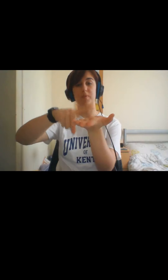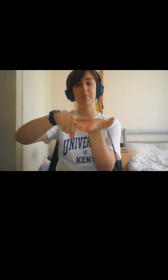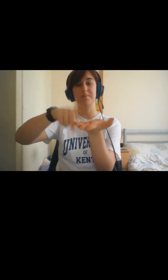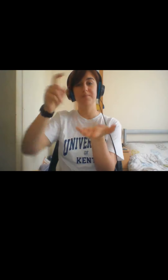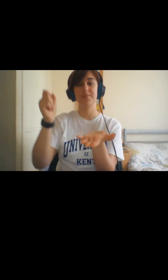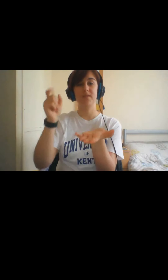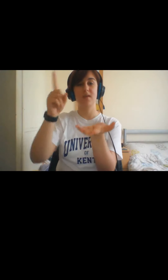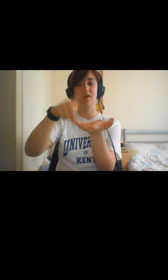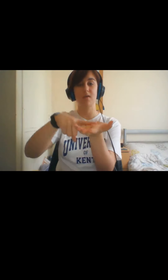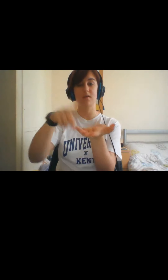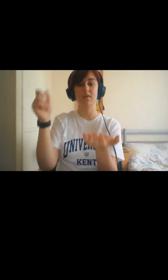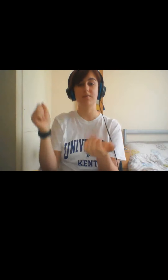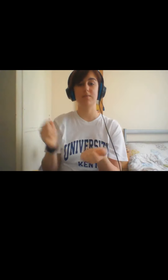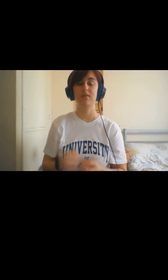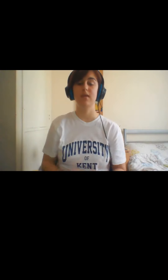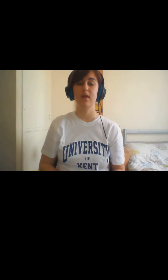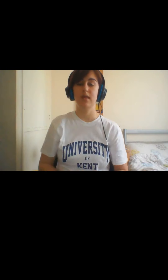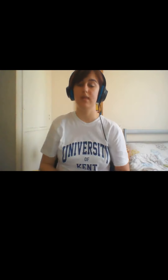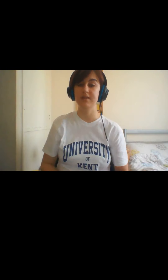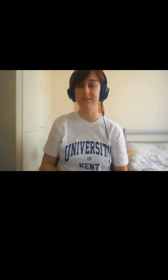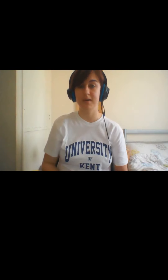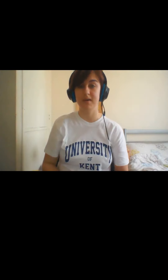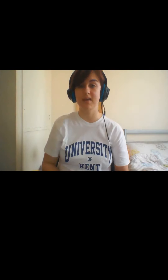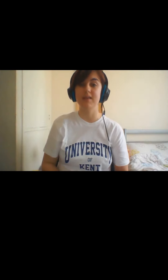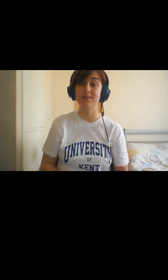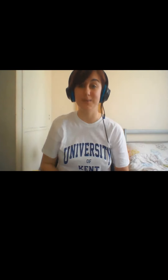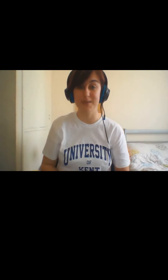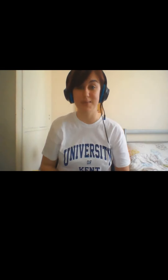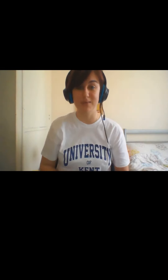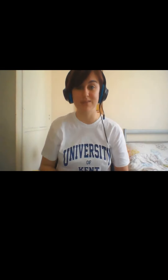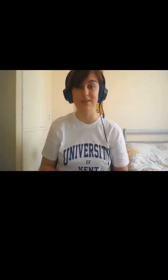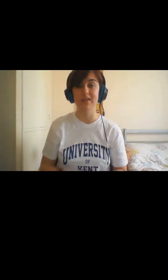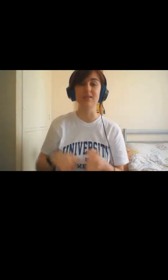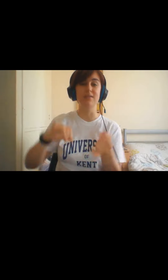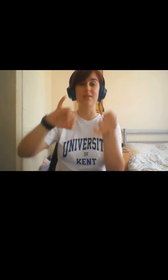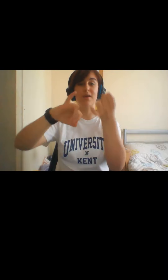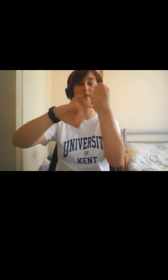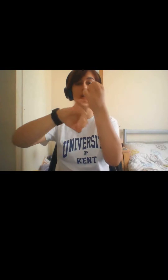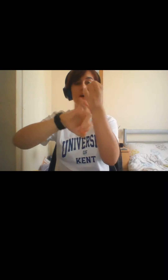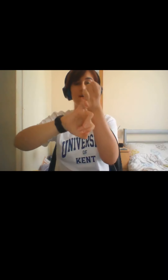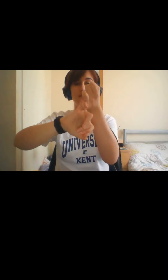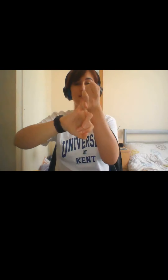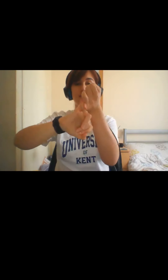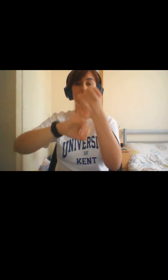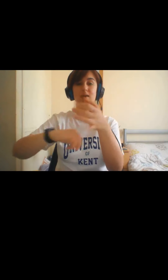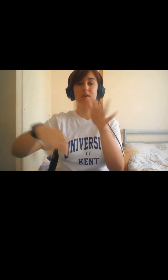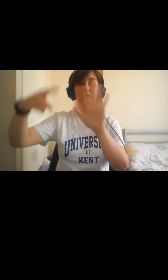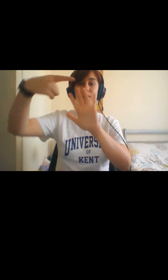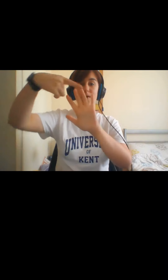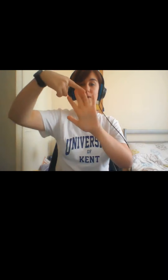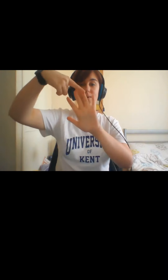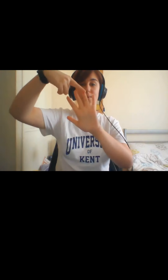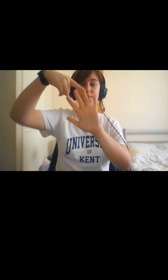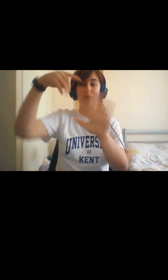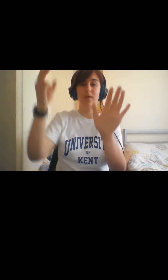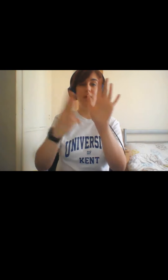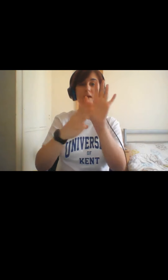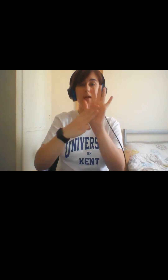palm, Ghana. And then Somalia is also the first three letters, so S, O,